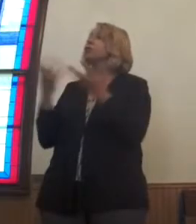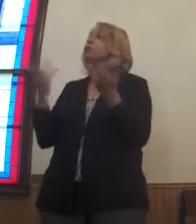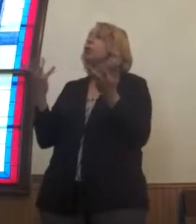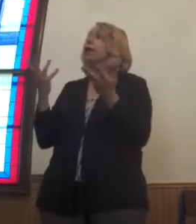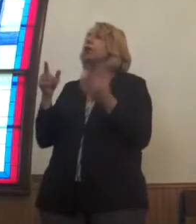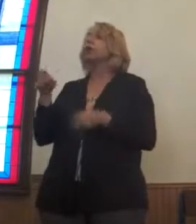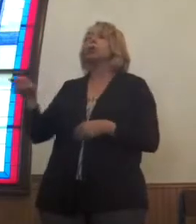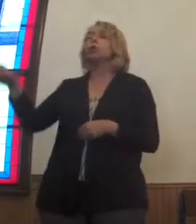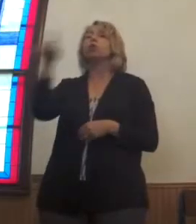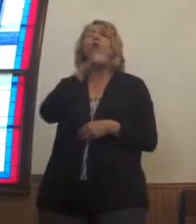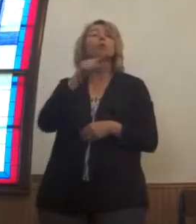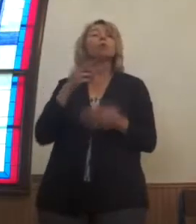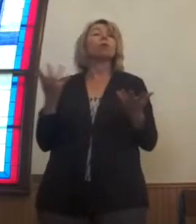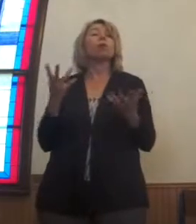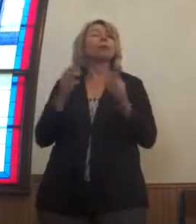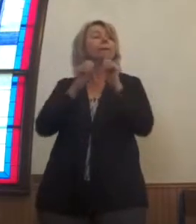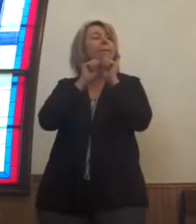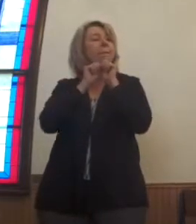blessed.